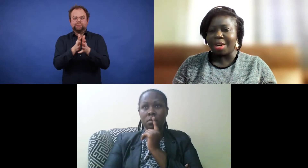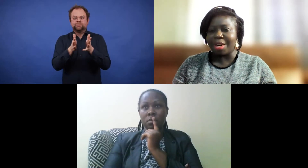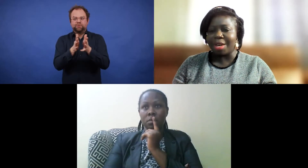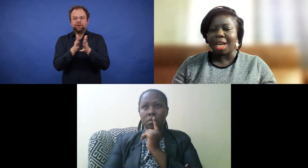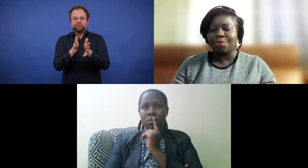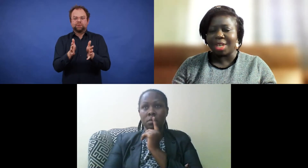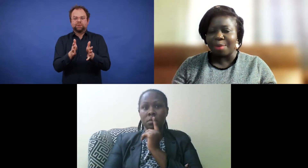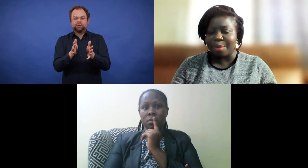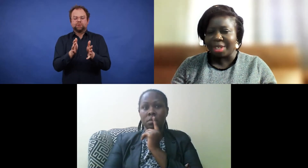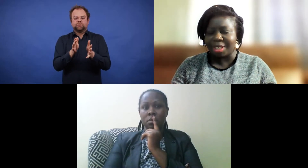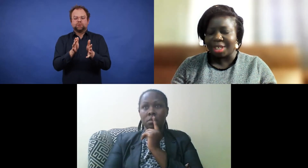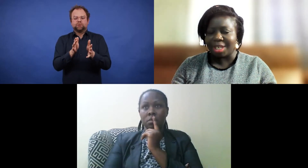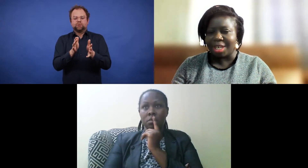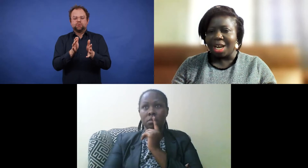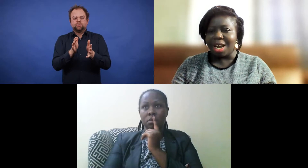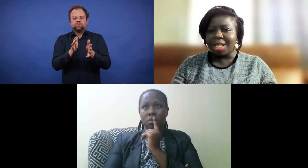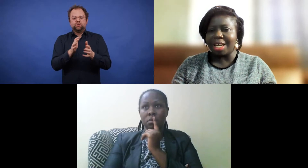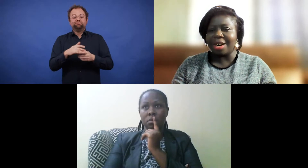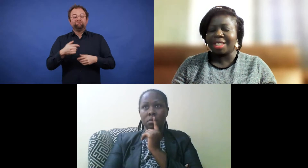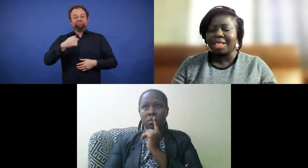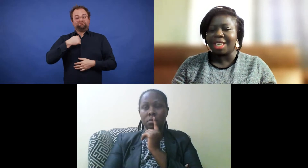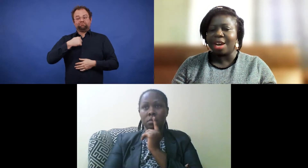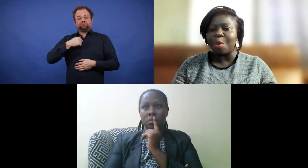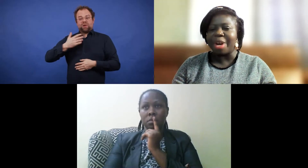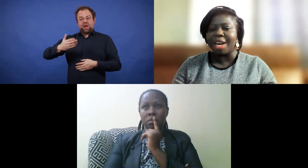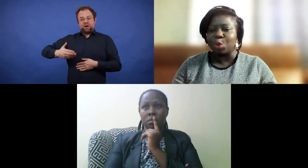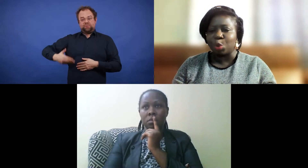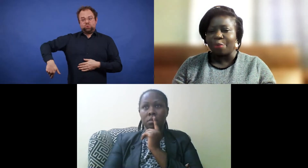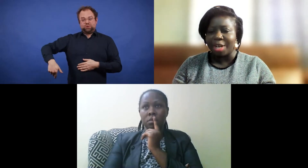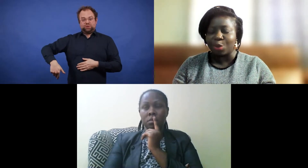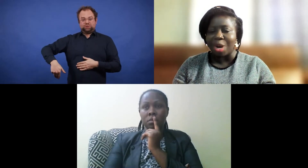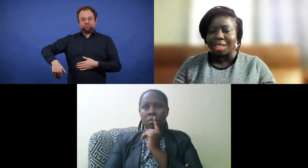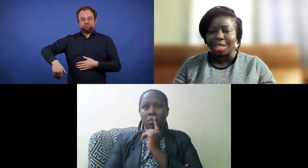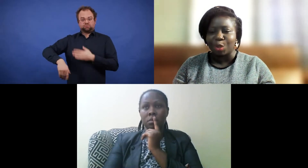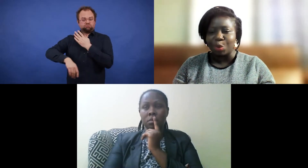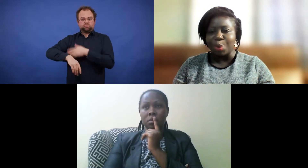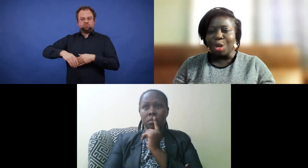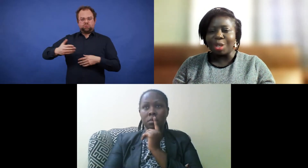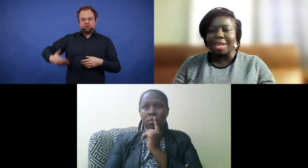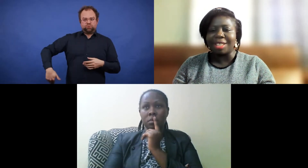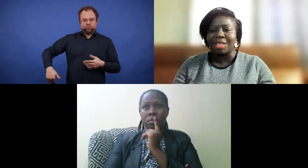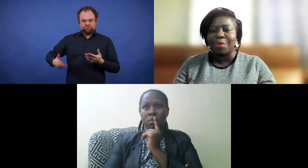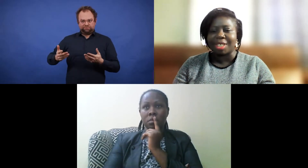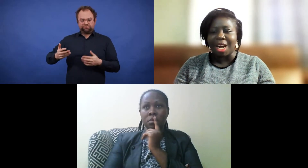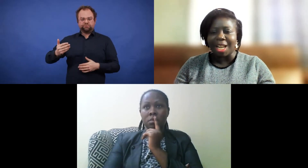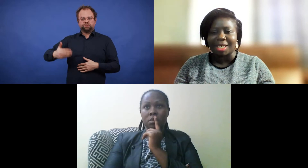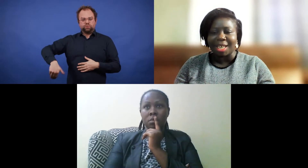and I ask for that permission, then there is this step from head to toe first to assess you. So there is this physical